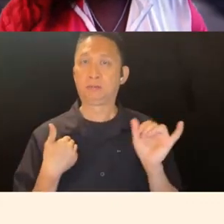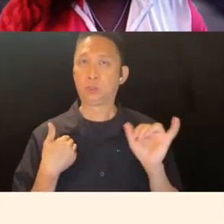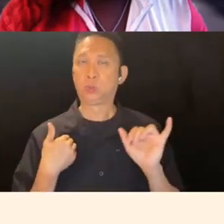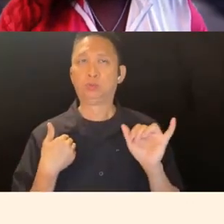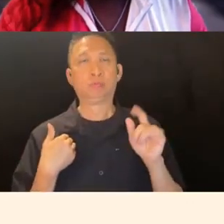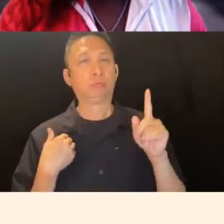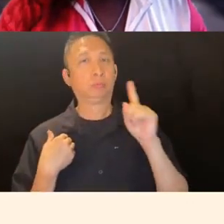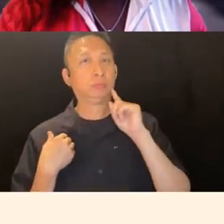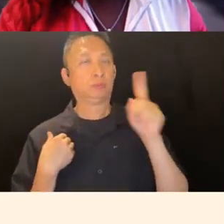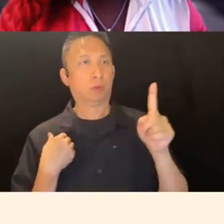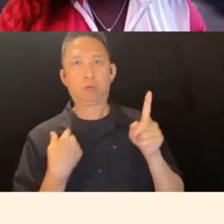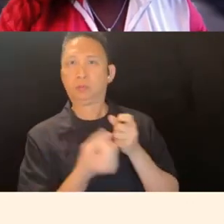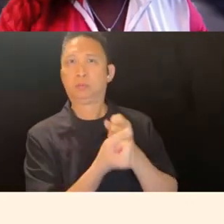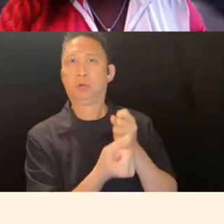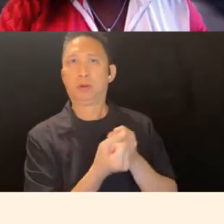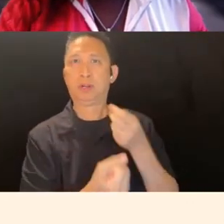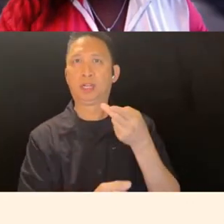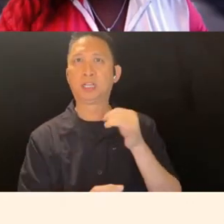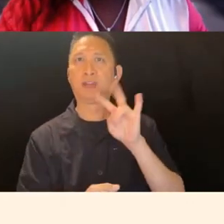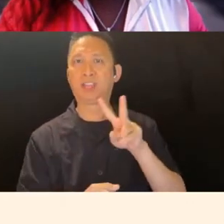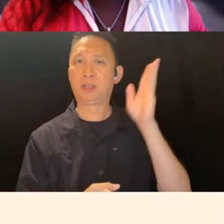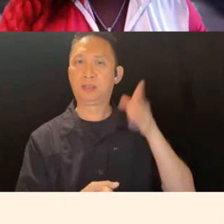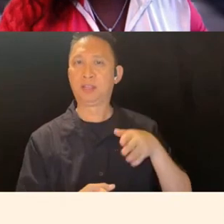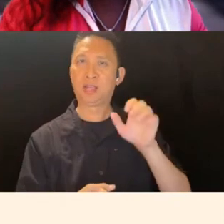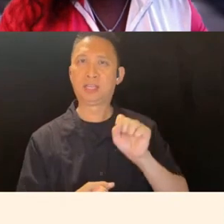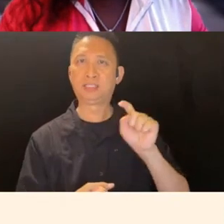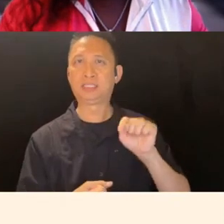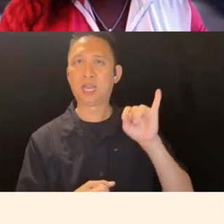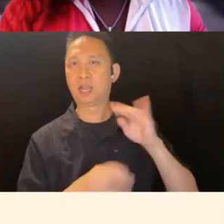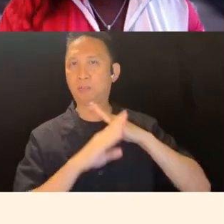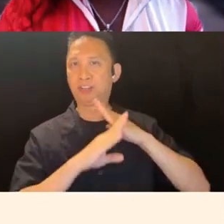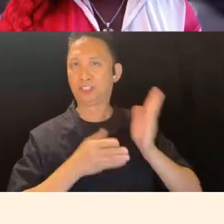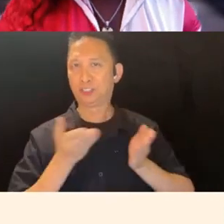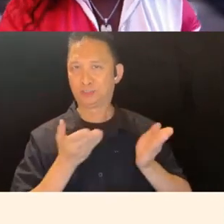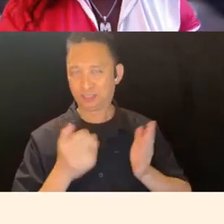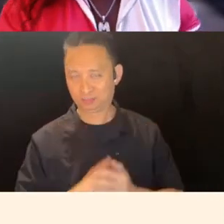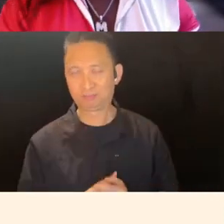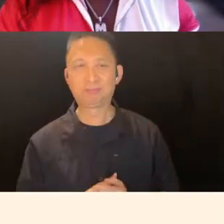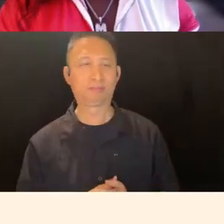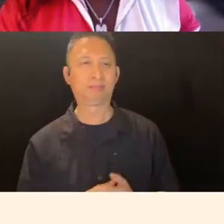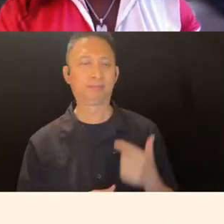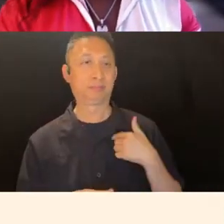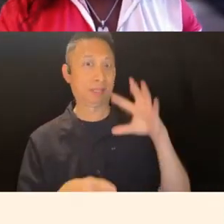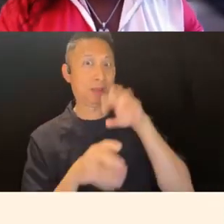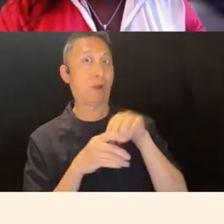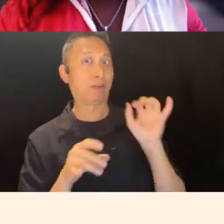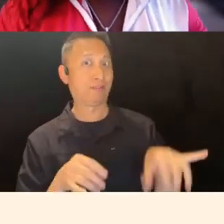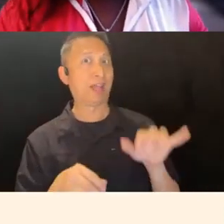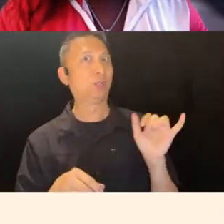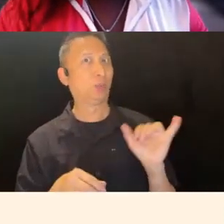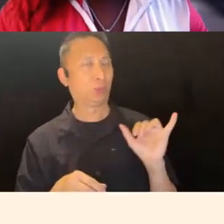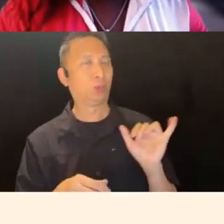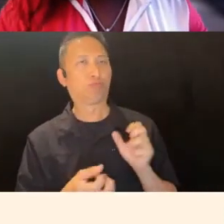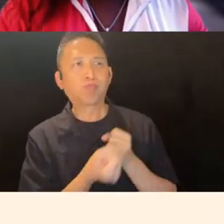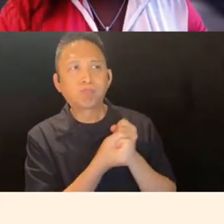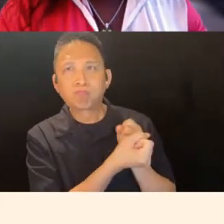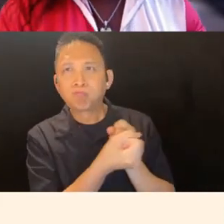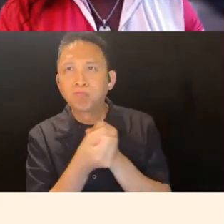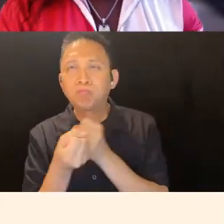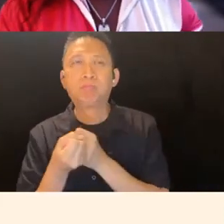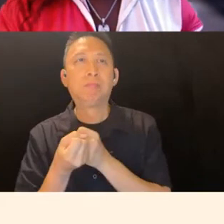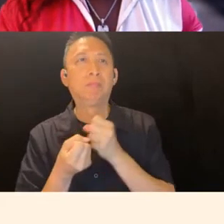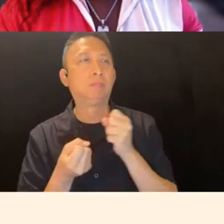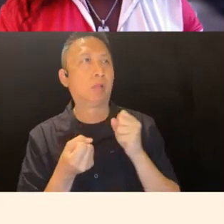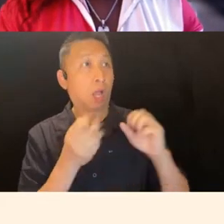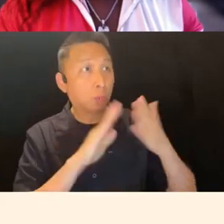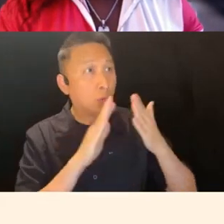prevention services. I am a part of Ballroom, and that is one way that we reach community.